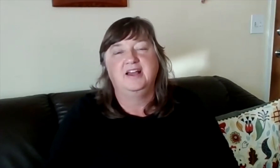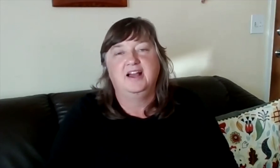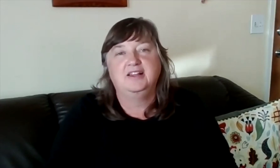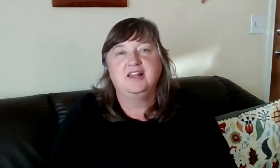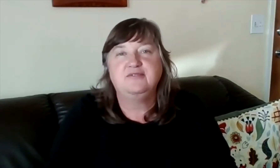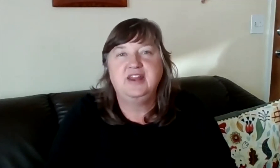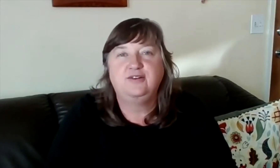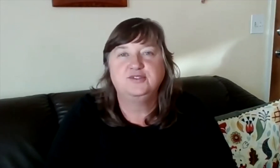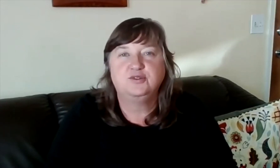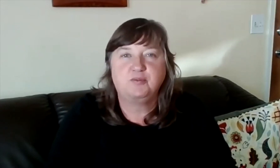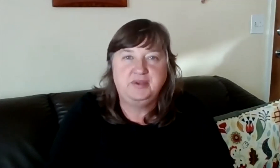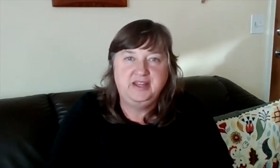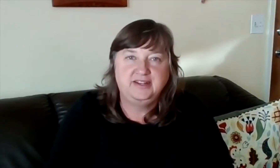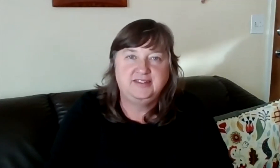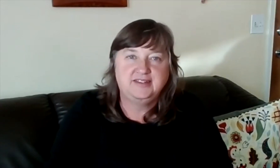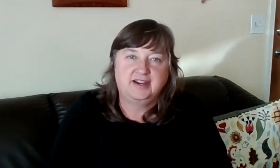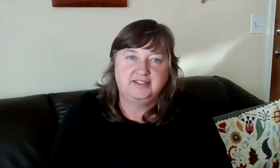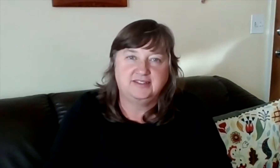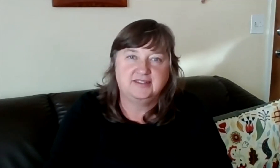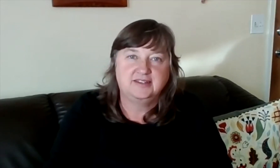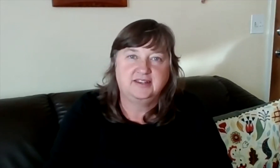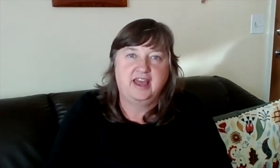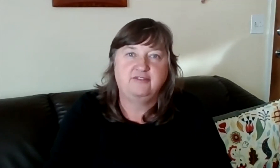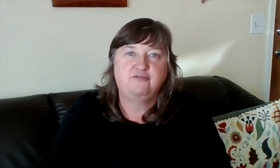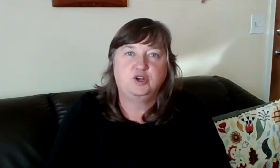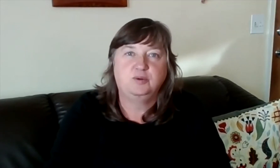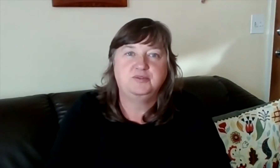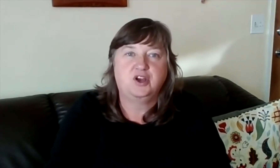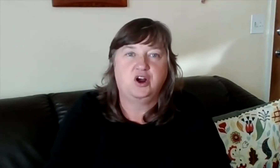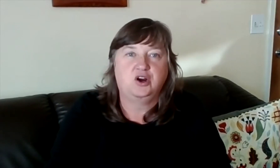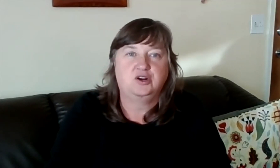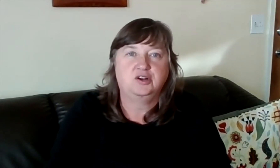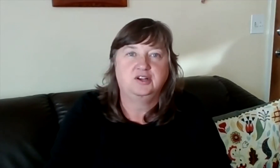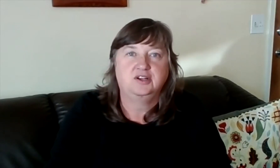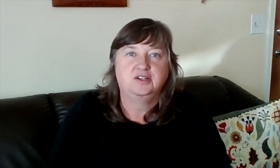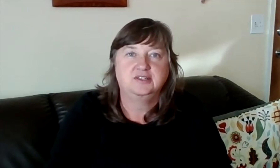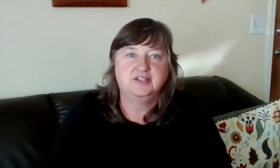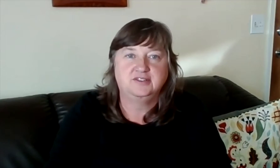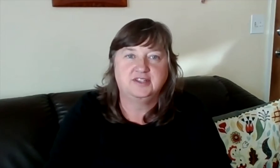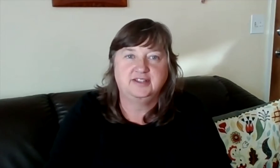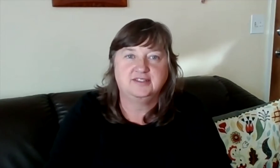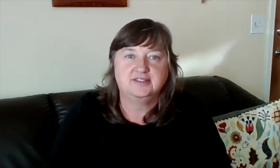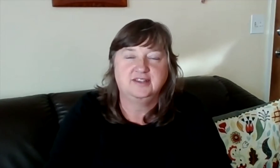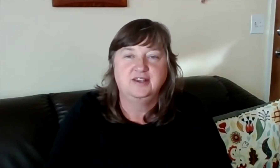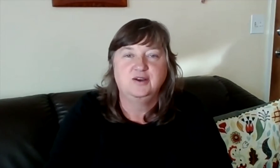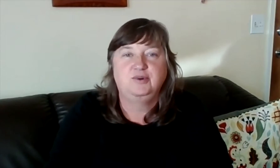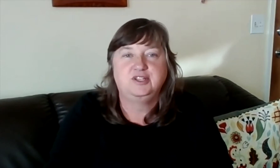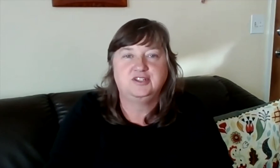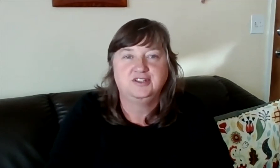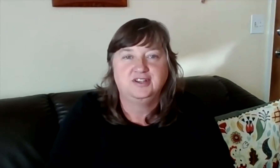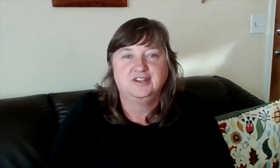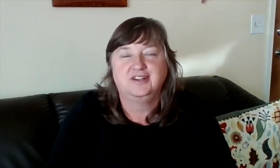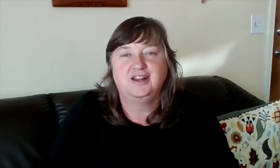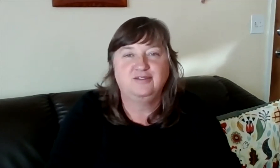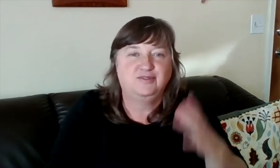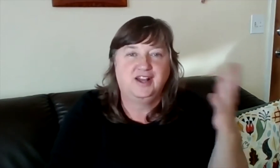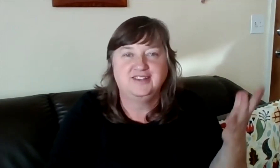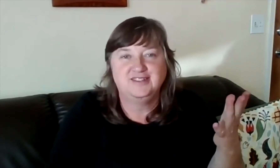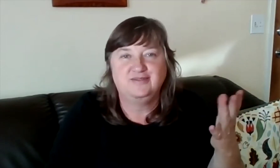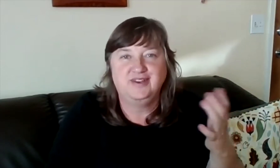A lot of nouns are repeated signs and verbs are single signs, which kind of flies in the face